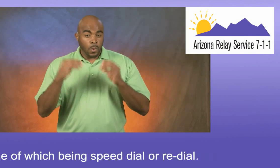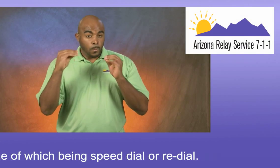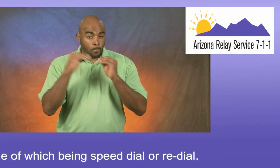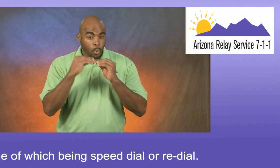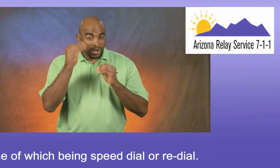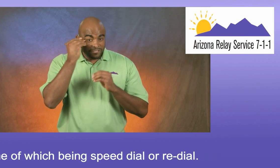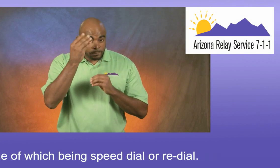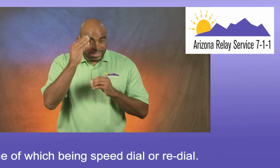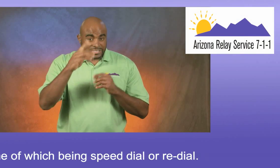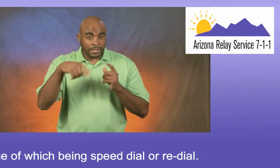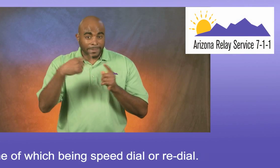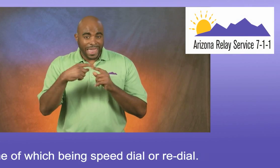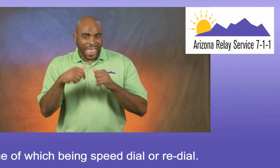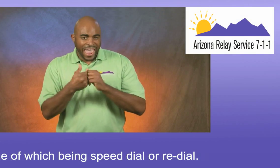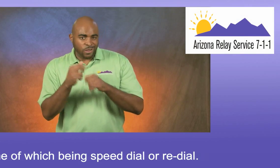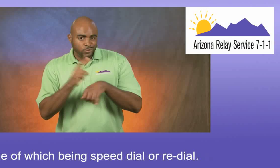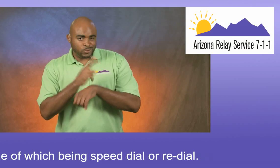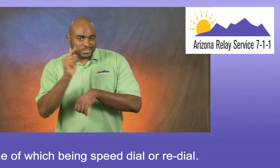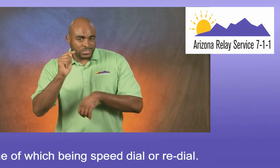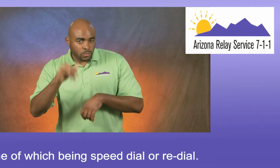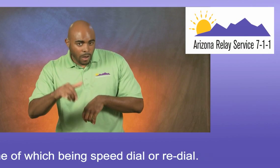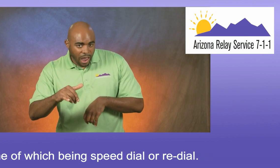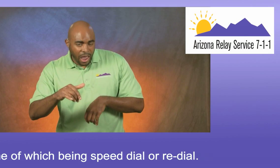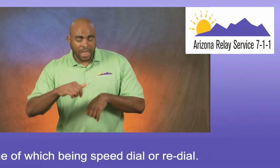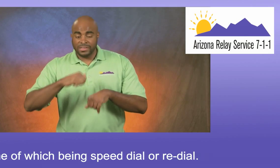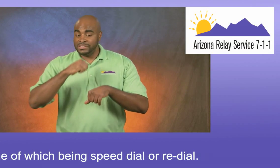Some of which being speed dial or redial.